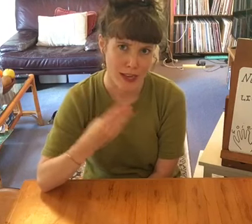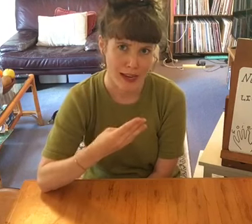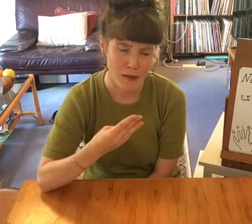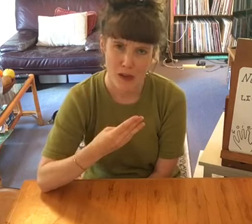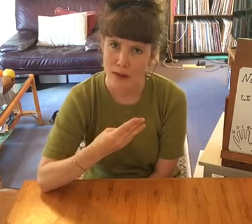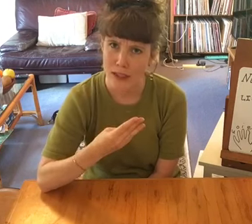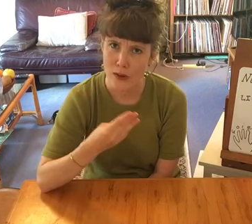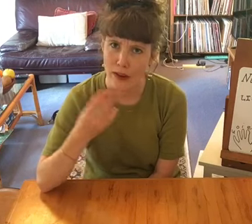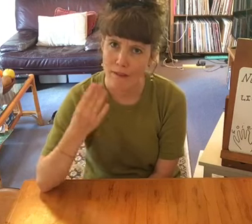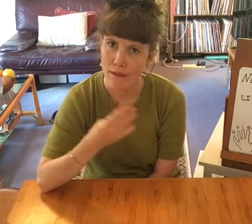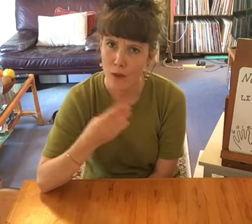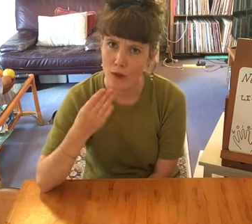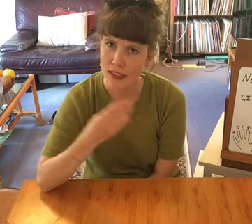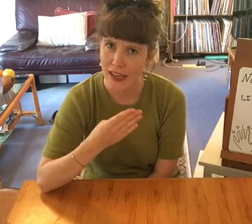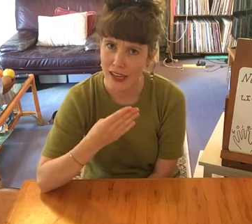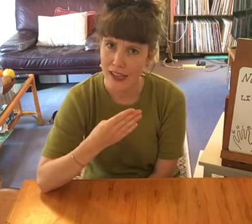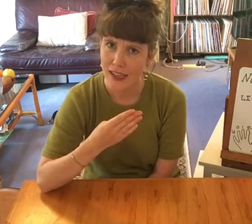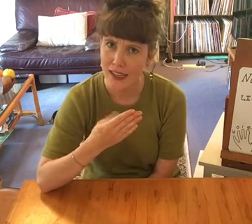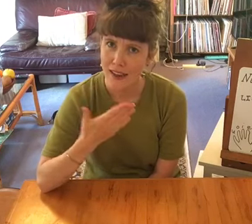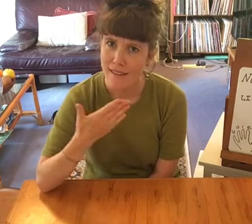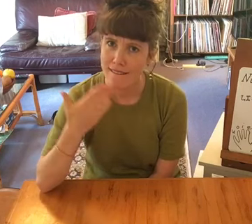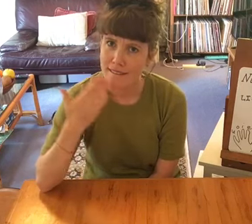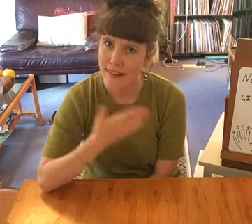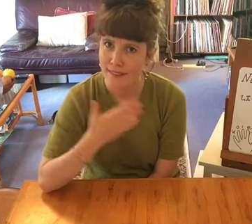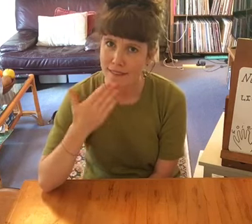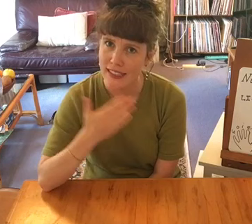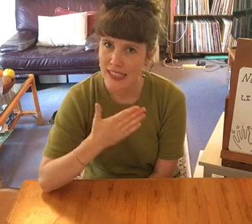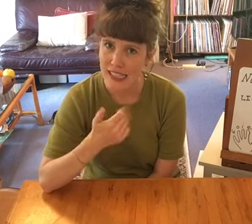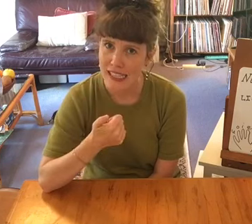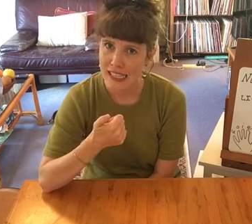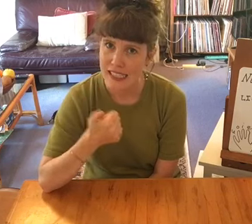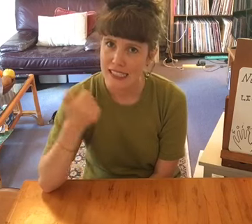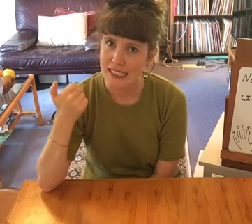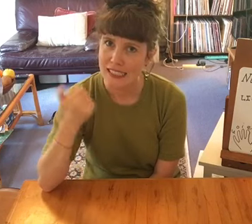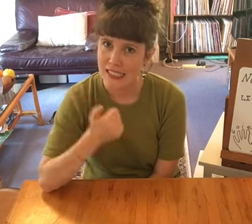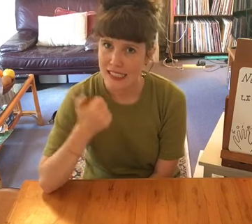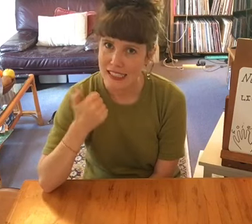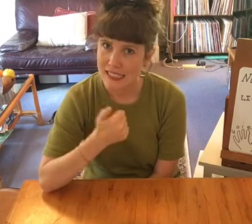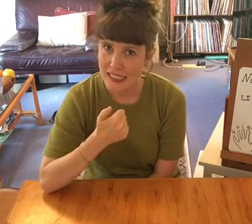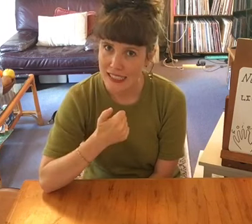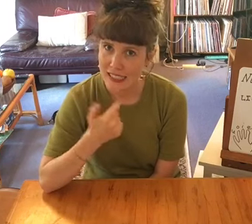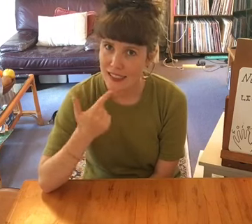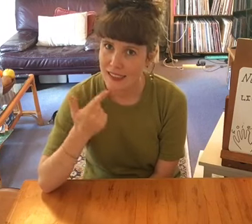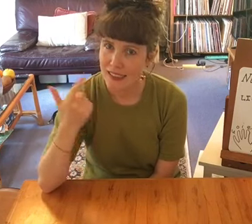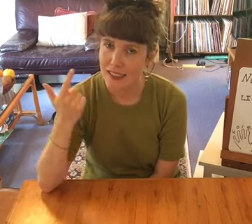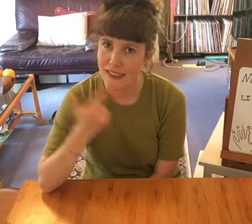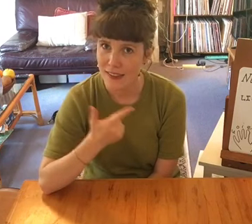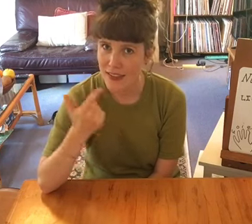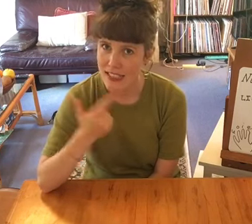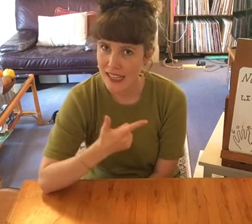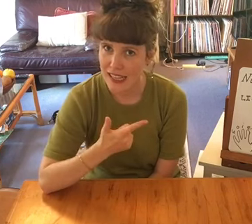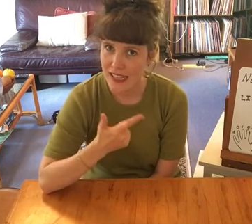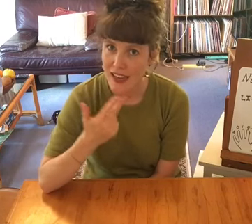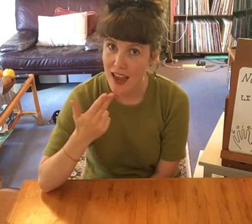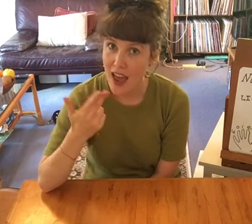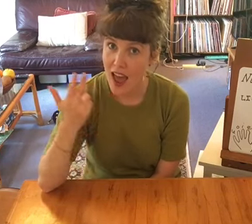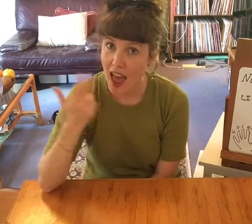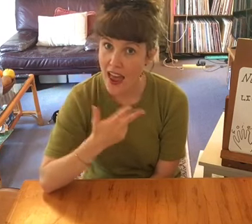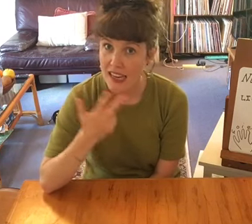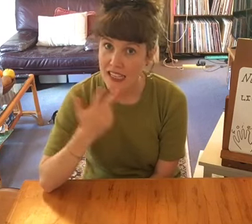13, what am I doing? 14, 15, 16, 17,